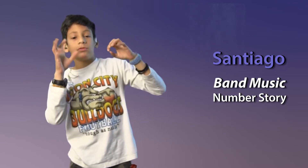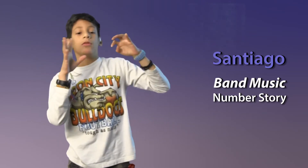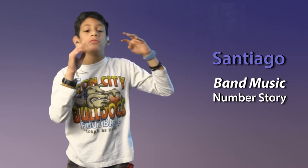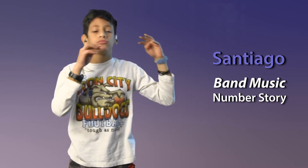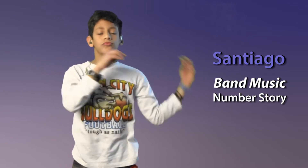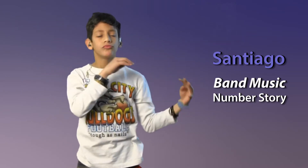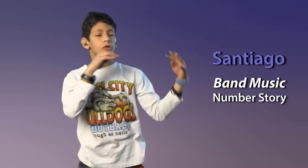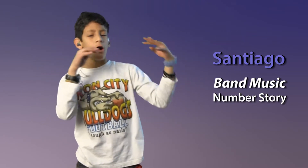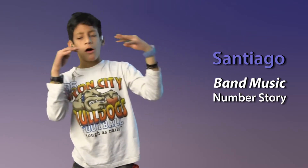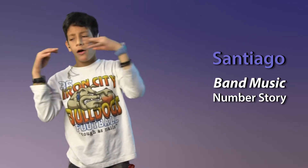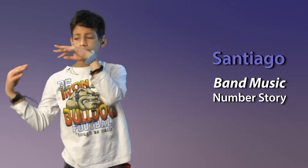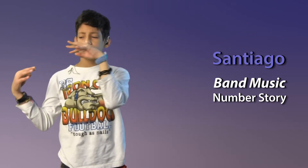able to as of Or,